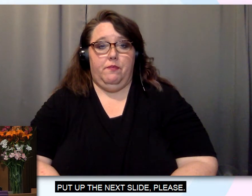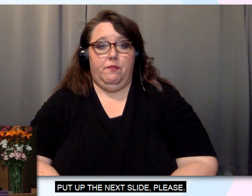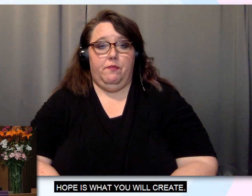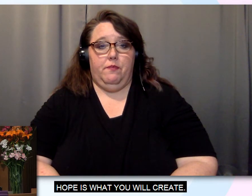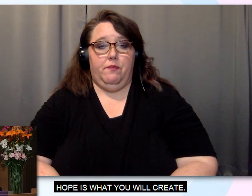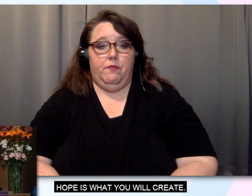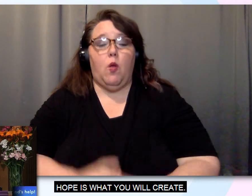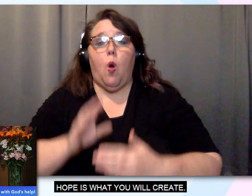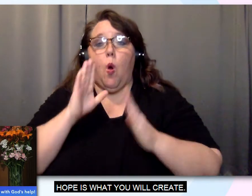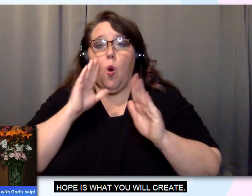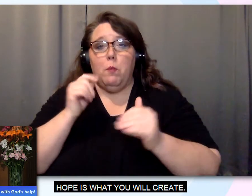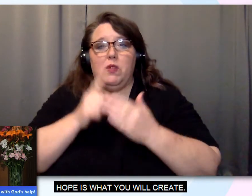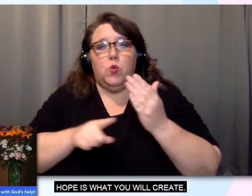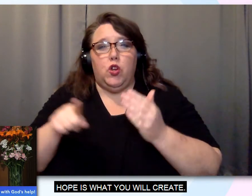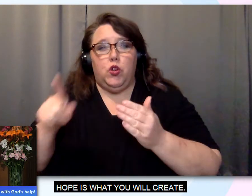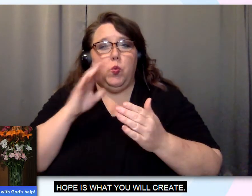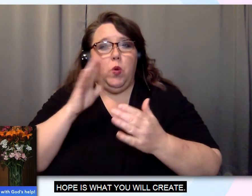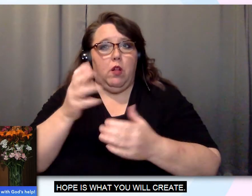will create.